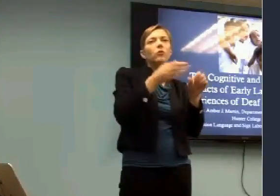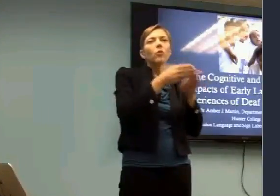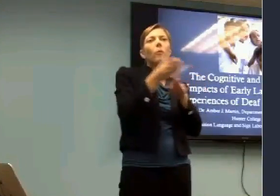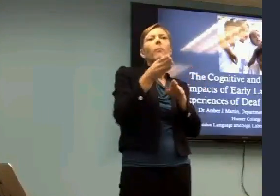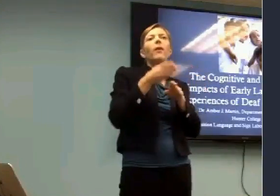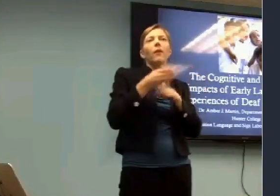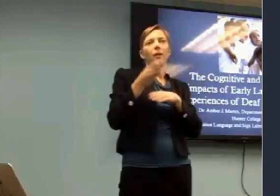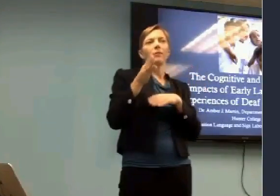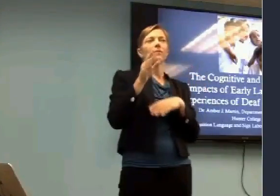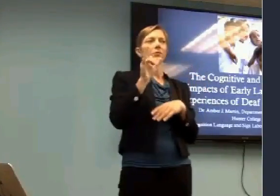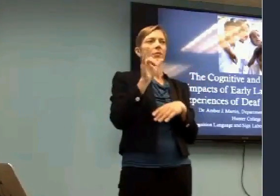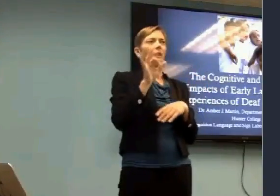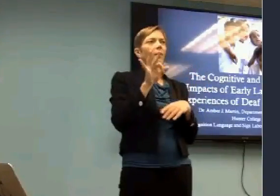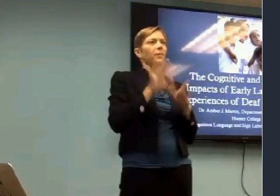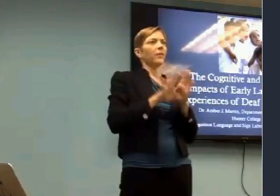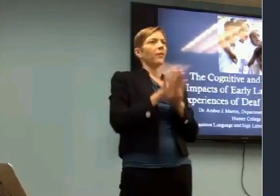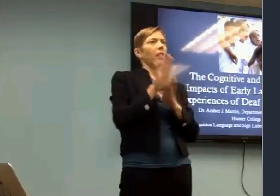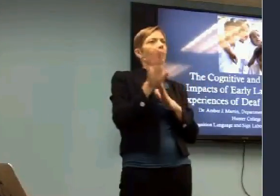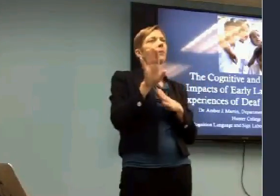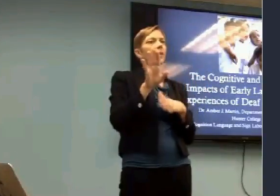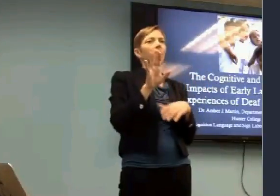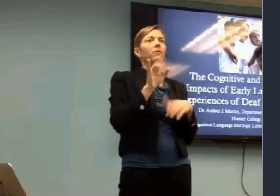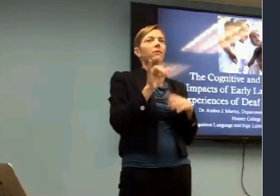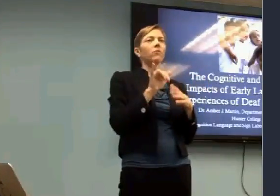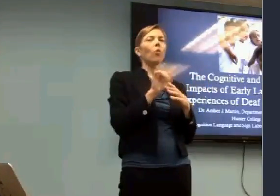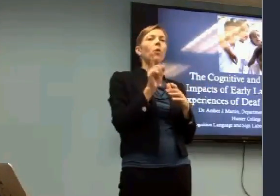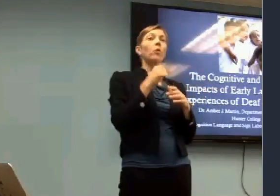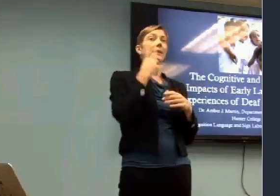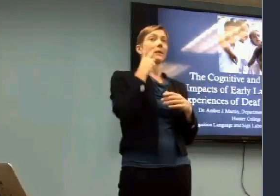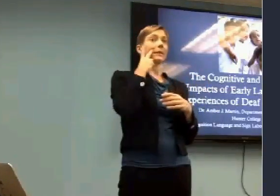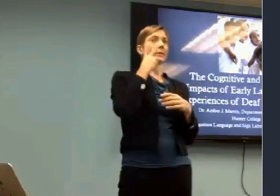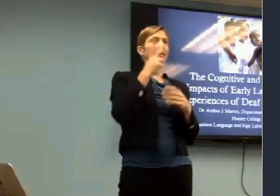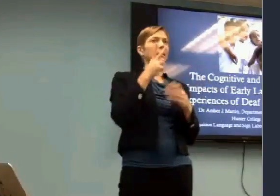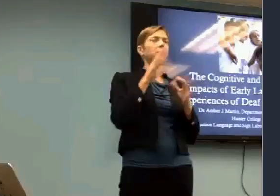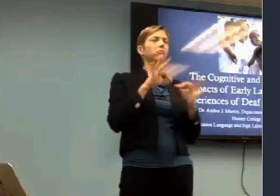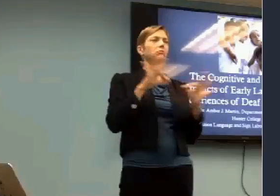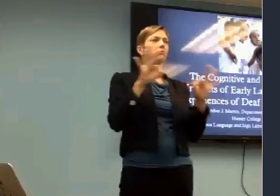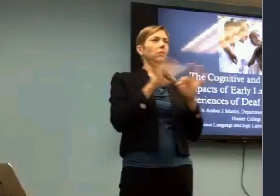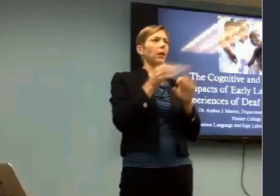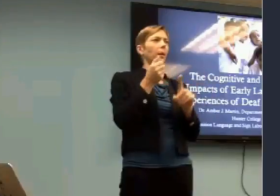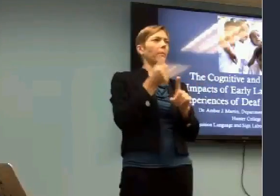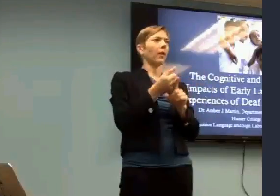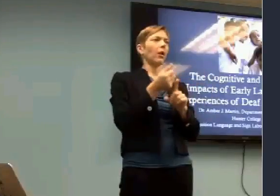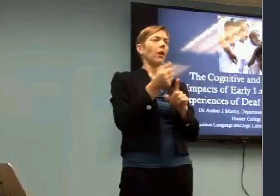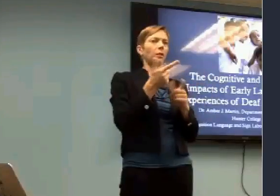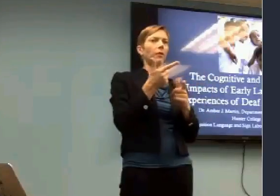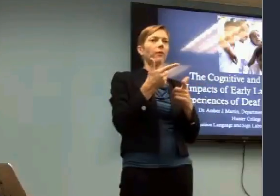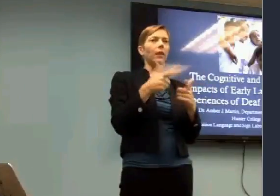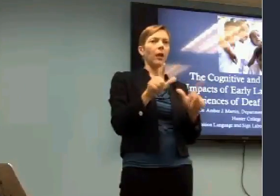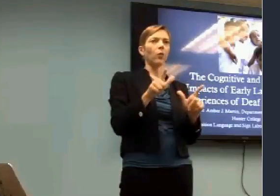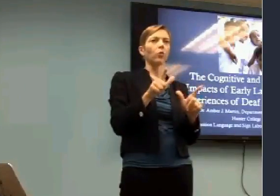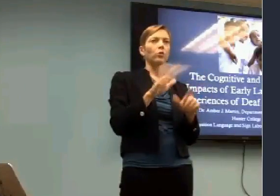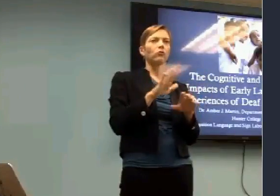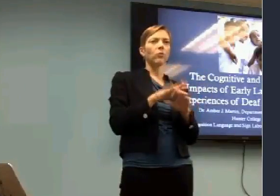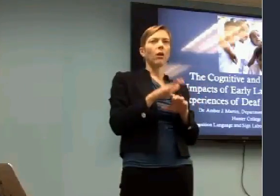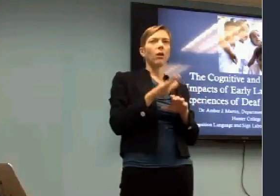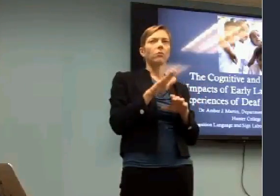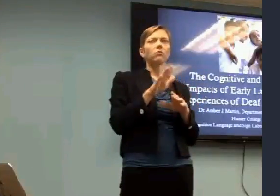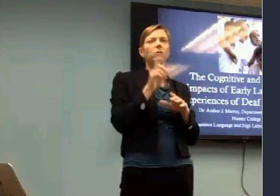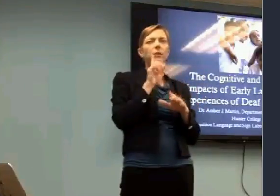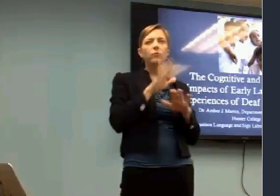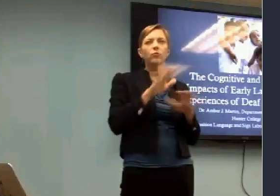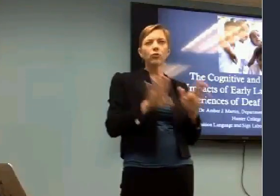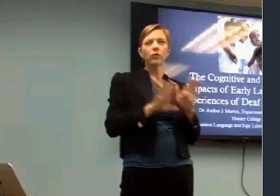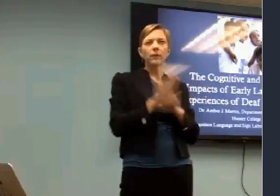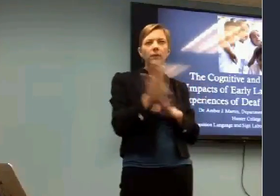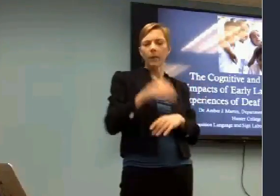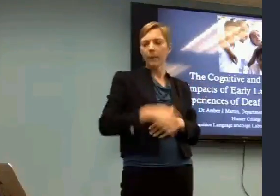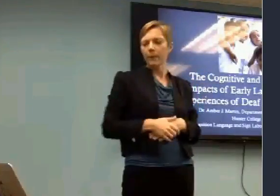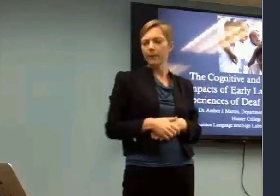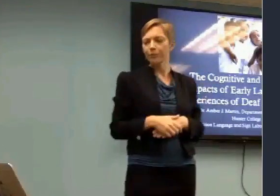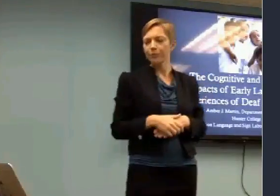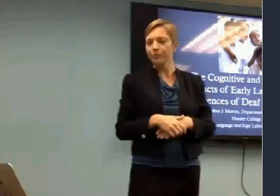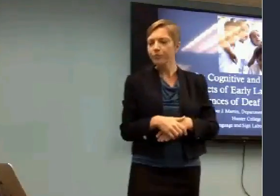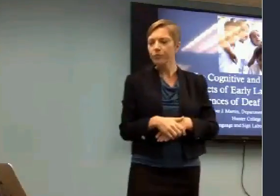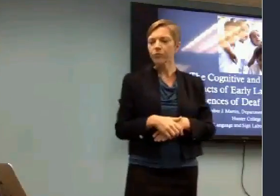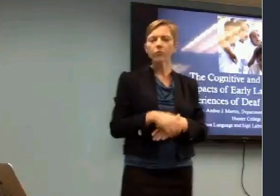in doing so, I'll be discussing two domains of development where we see the impact that language